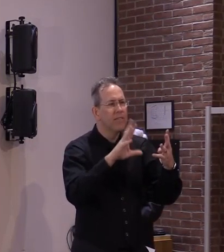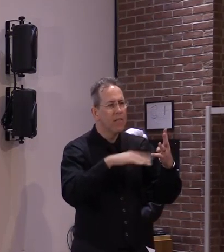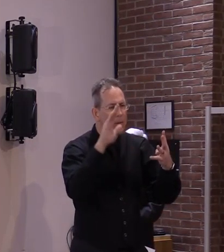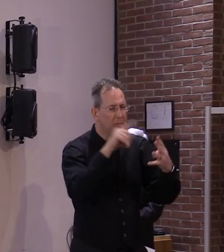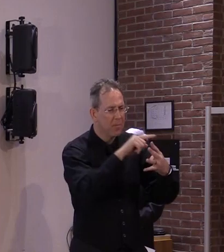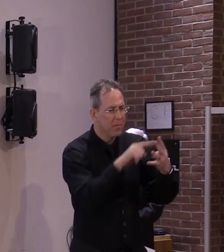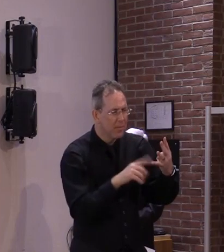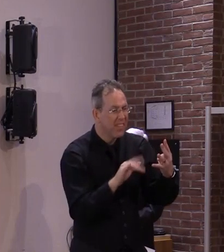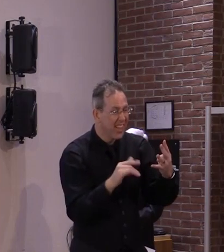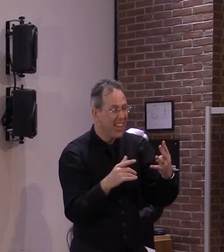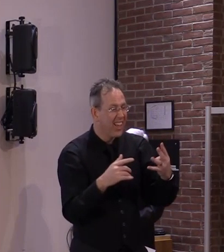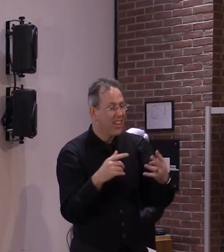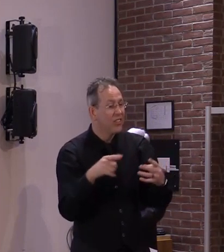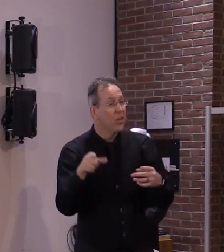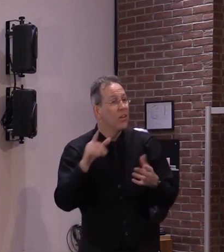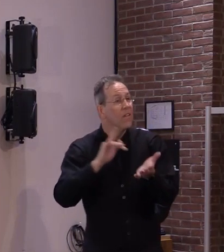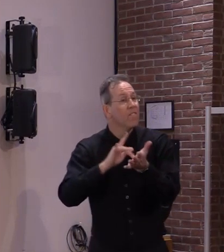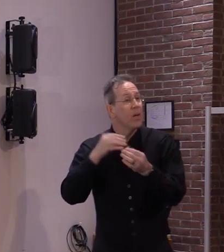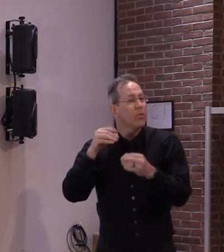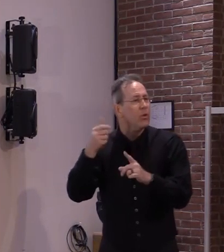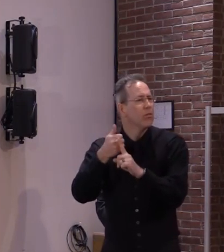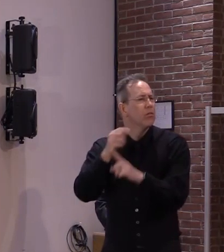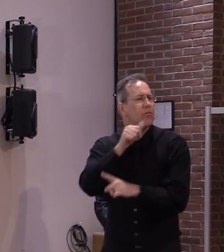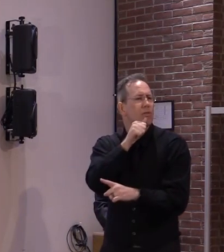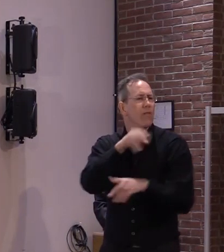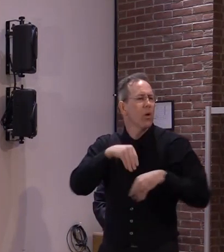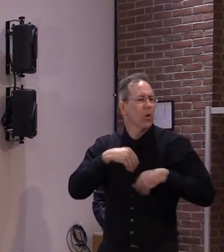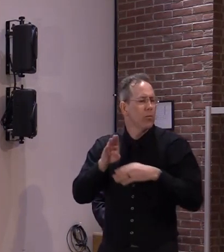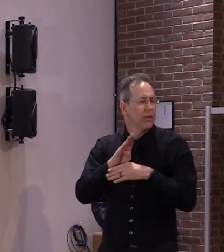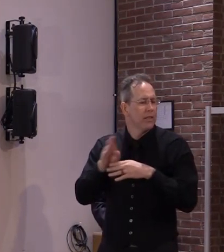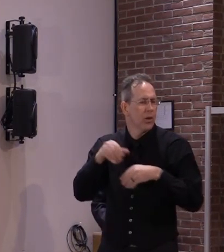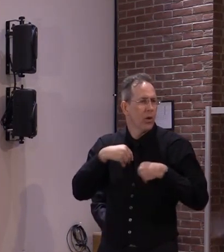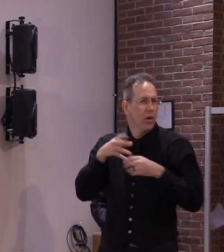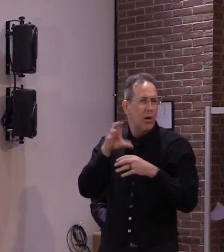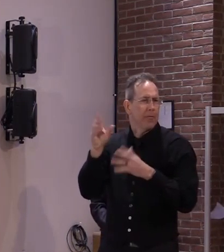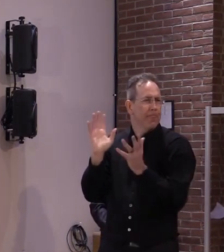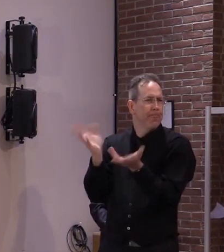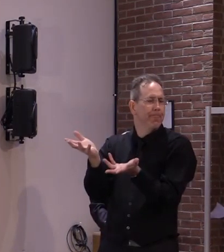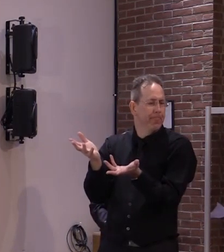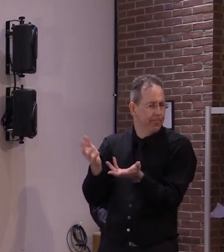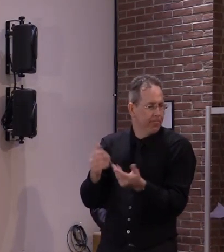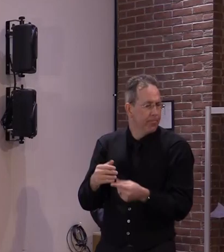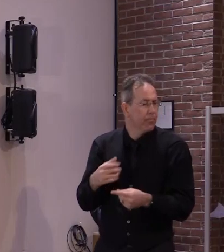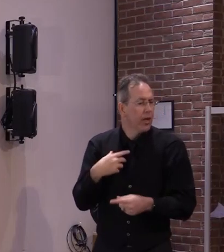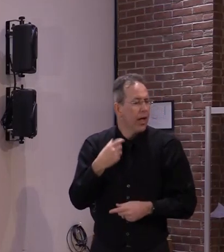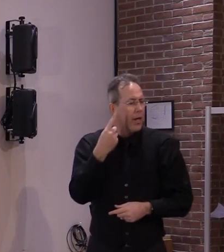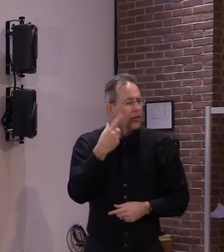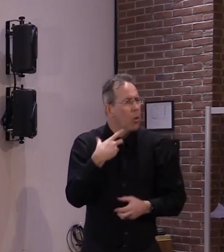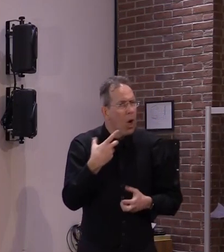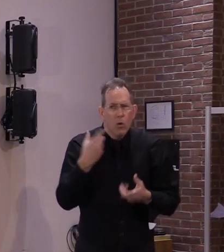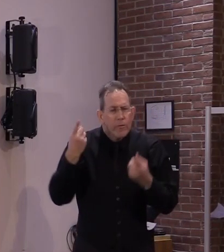private facilities. So again, we want to have partnerships. We utilize them, and we're thankful for